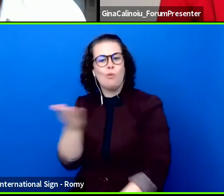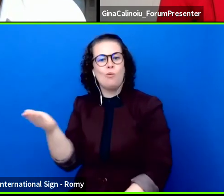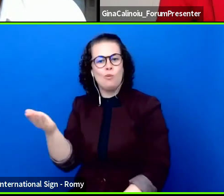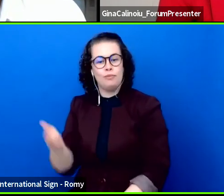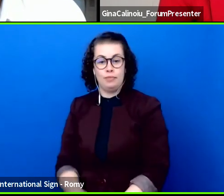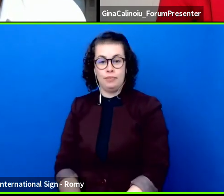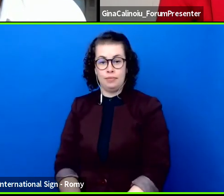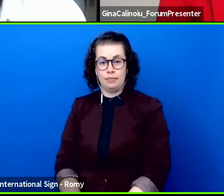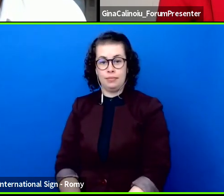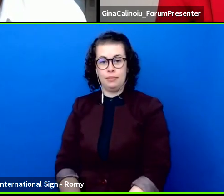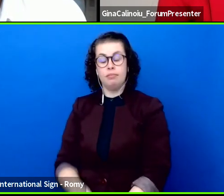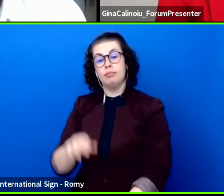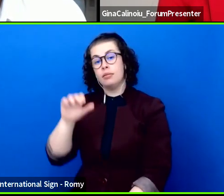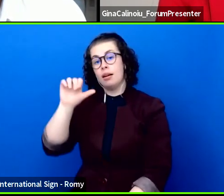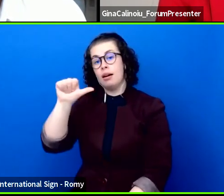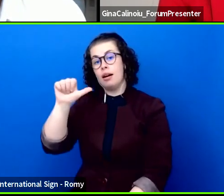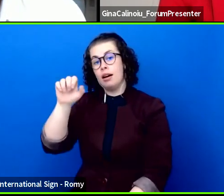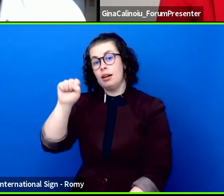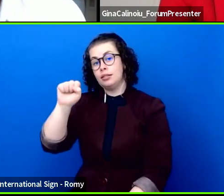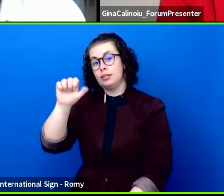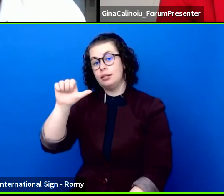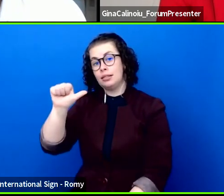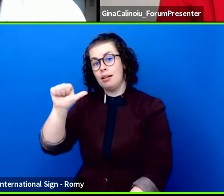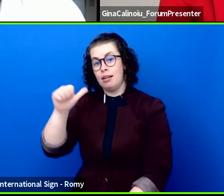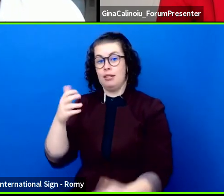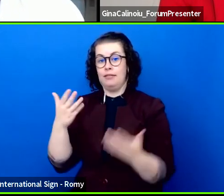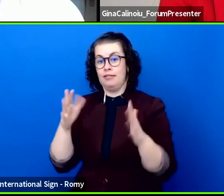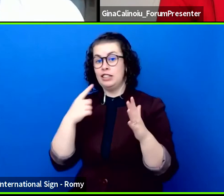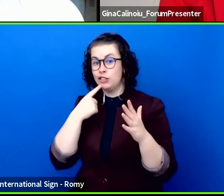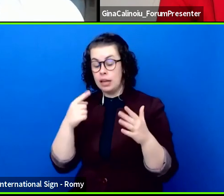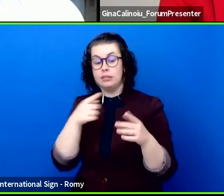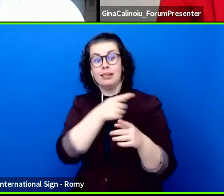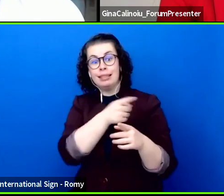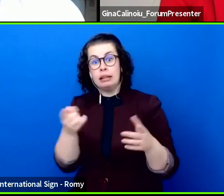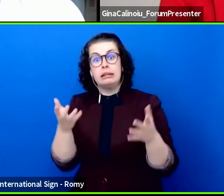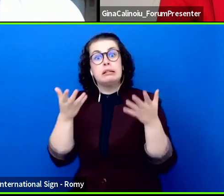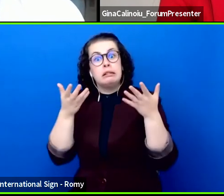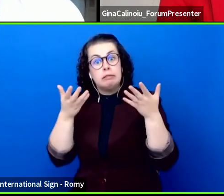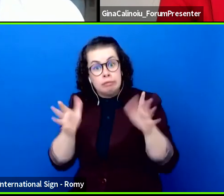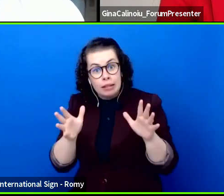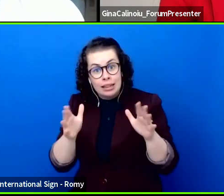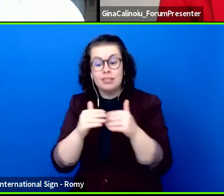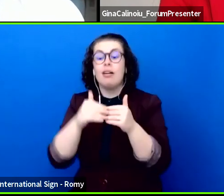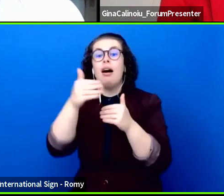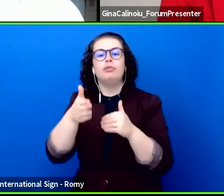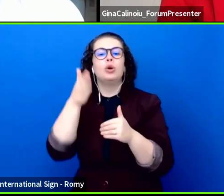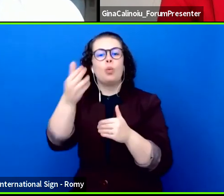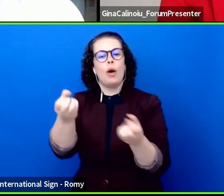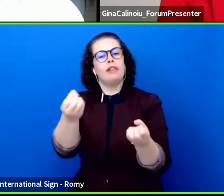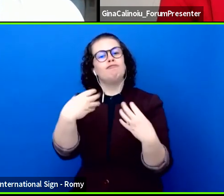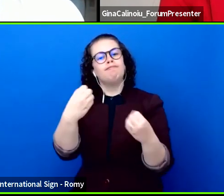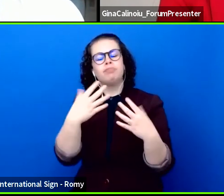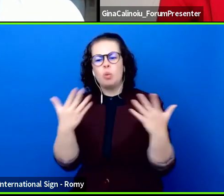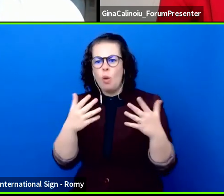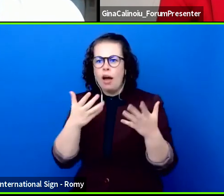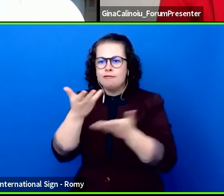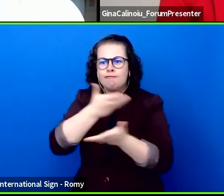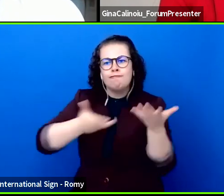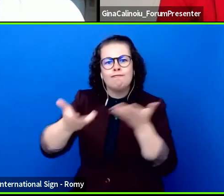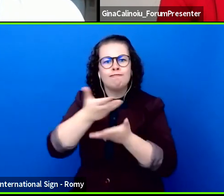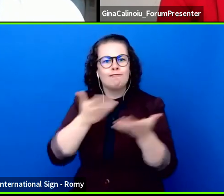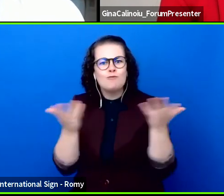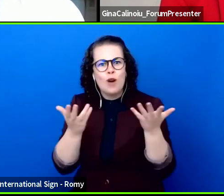Auza mentioned, have a feedback plenary session. So join us at 12.45 to